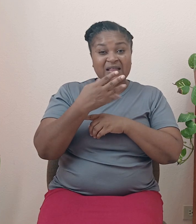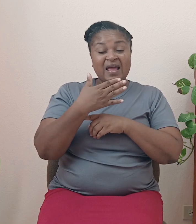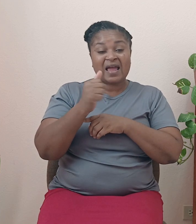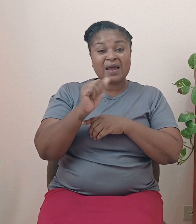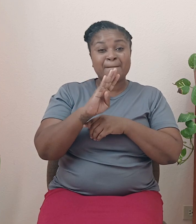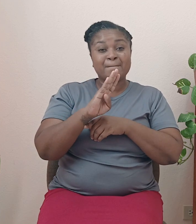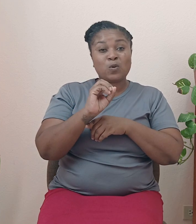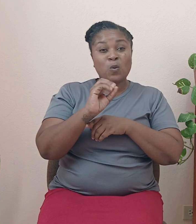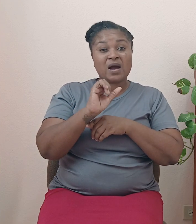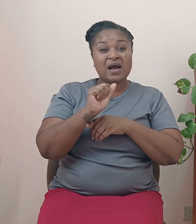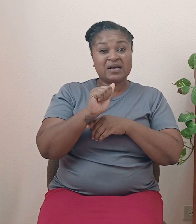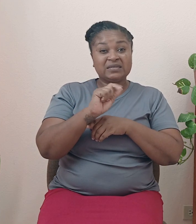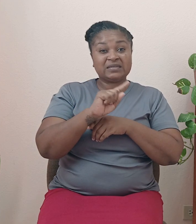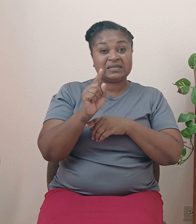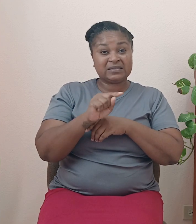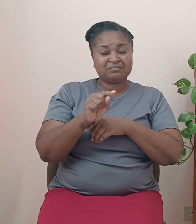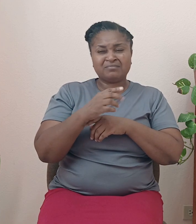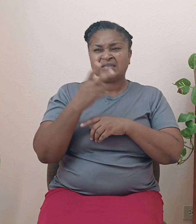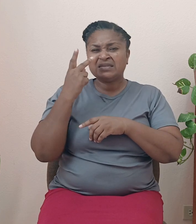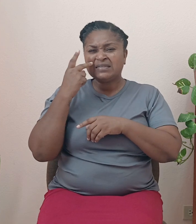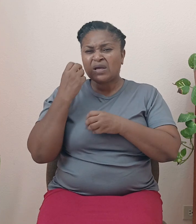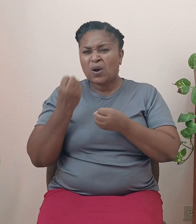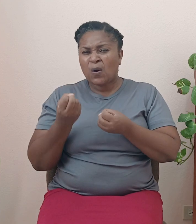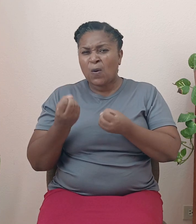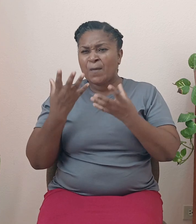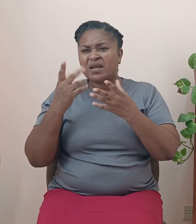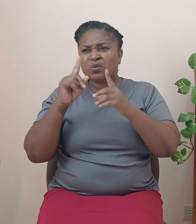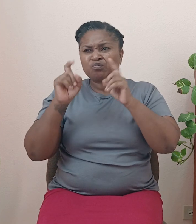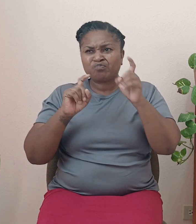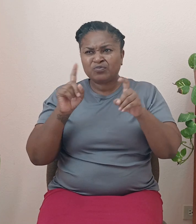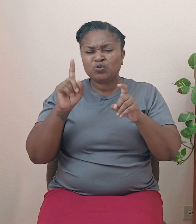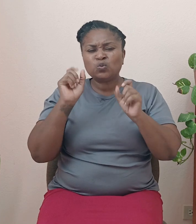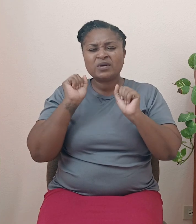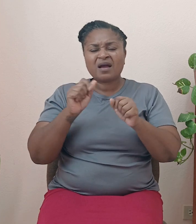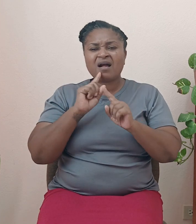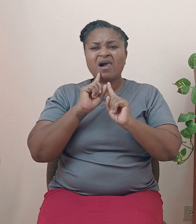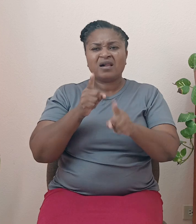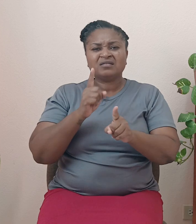and see how many of these questions you can answer.